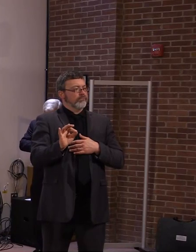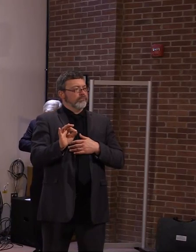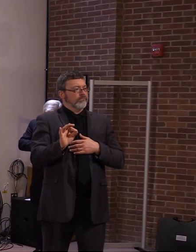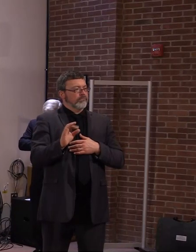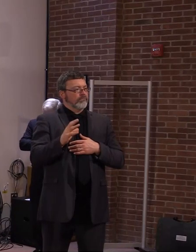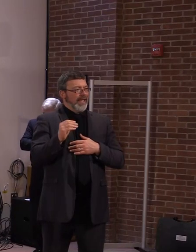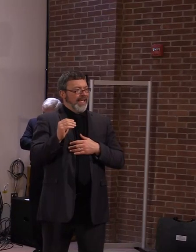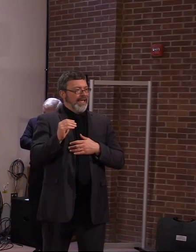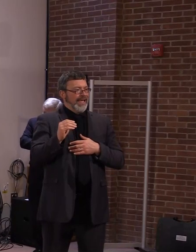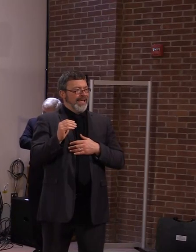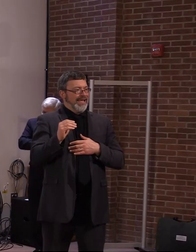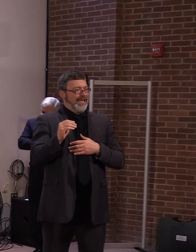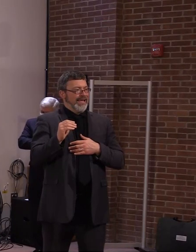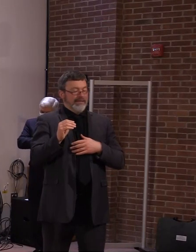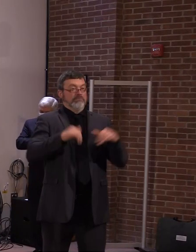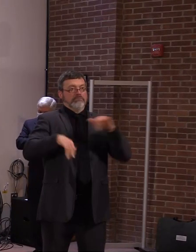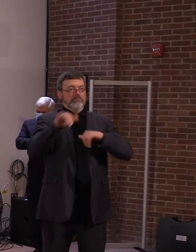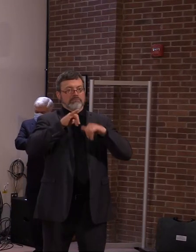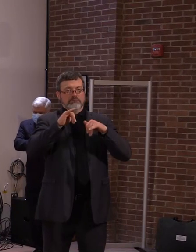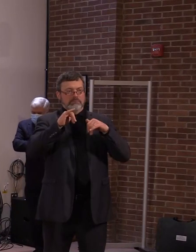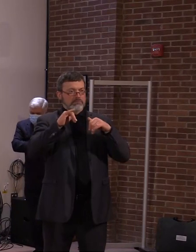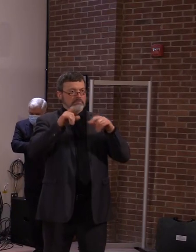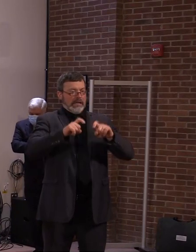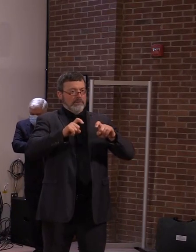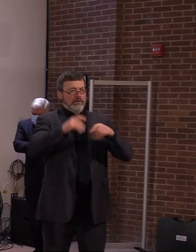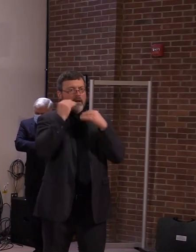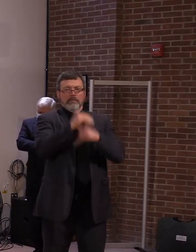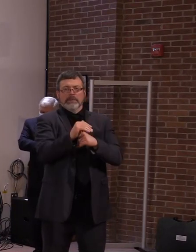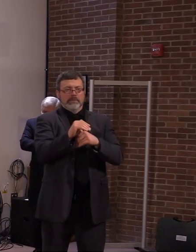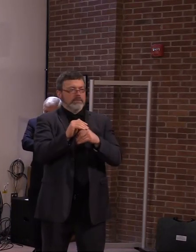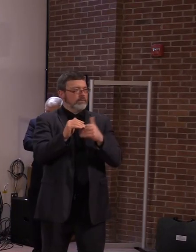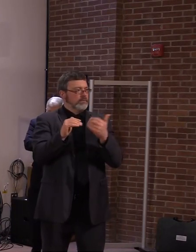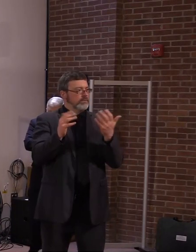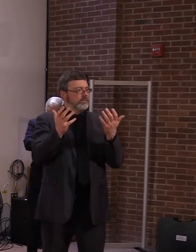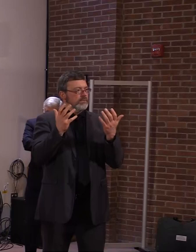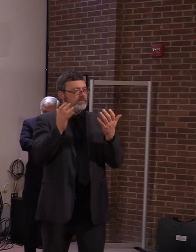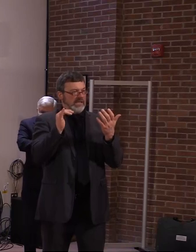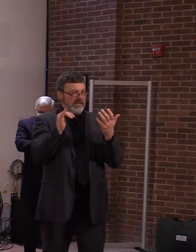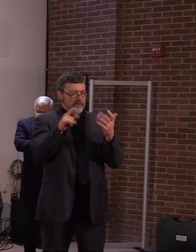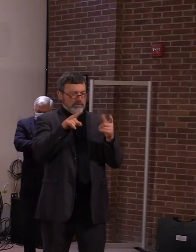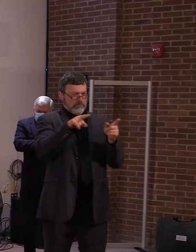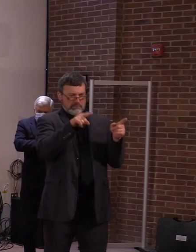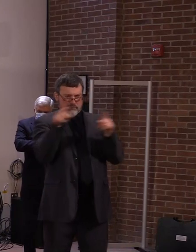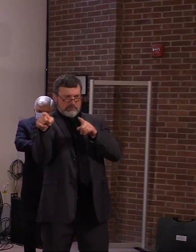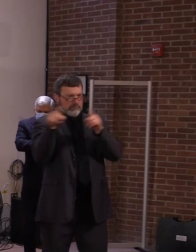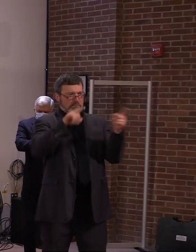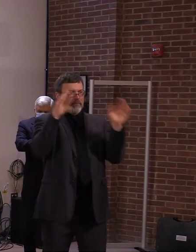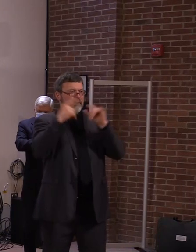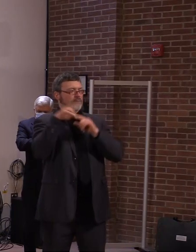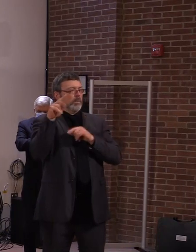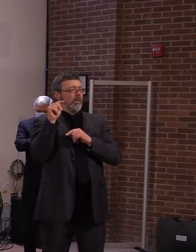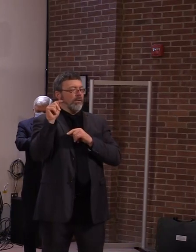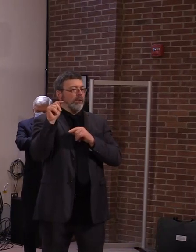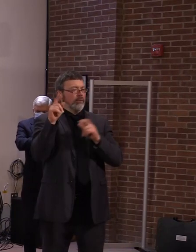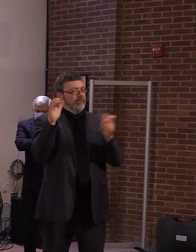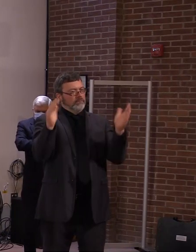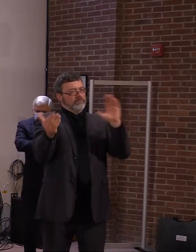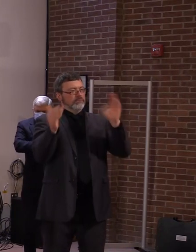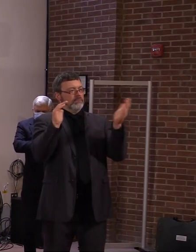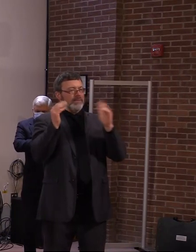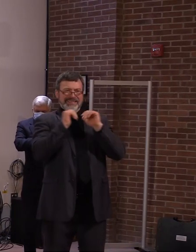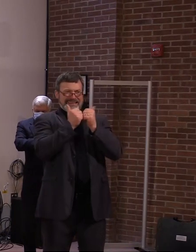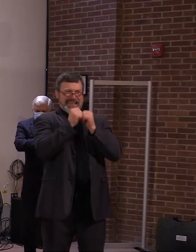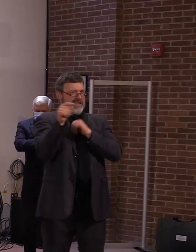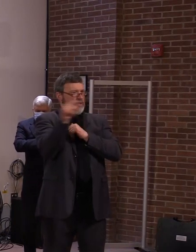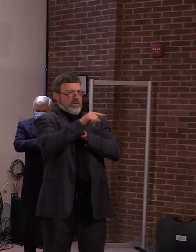limited surveillance of what's going on in their state relative to what Vermont's doing, where even a state that's just a couple